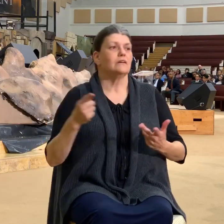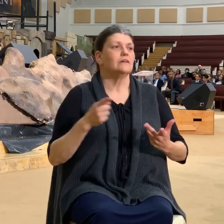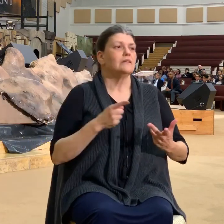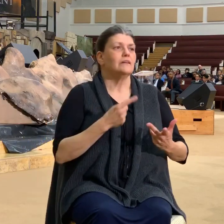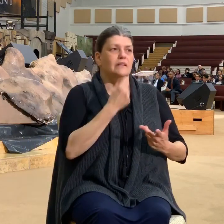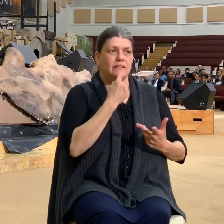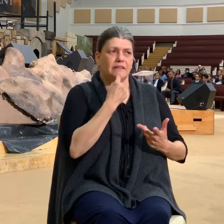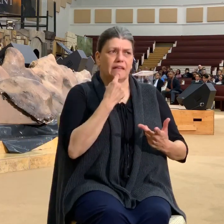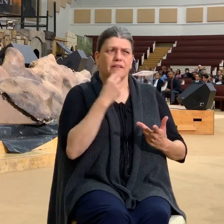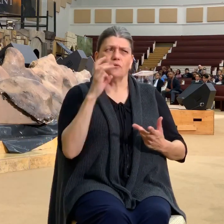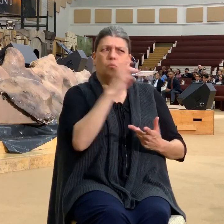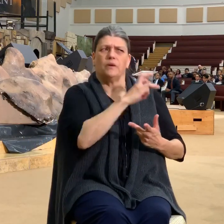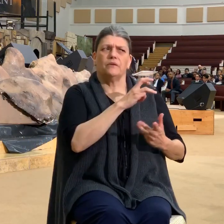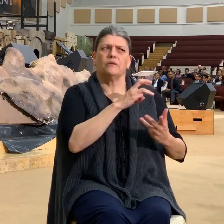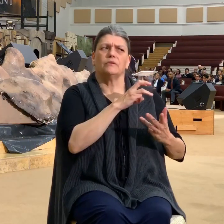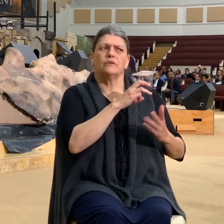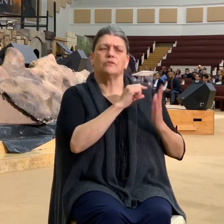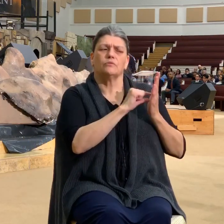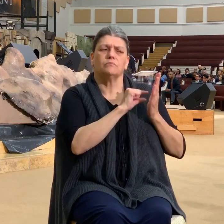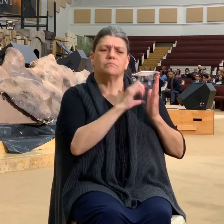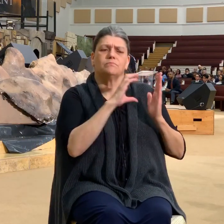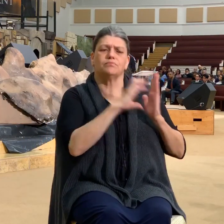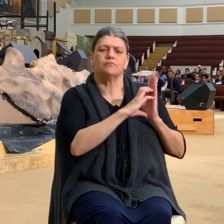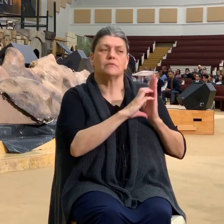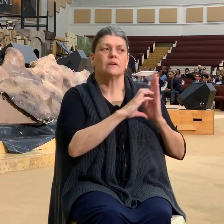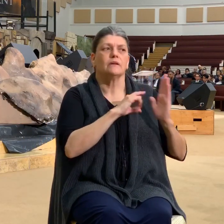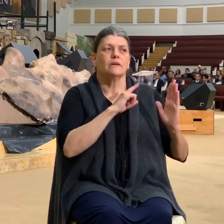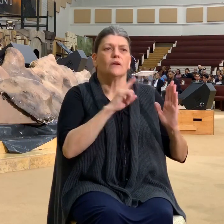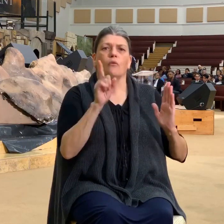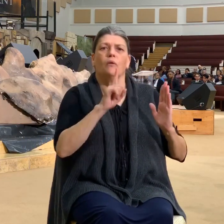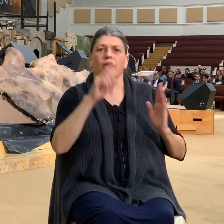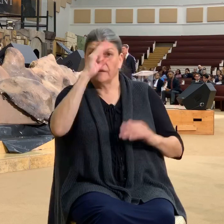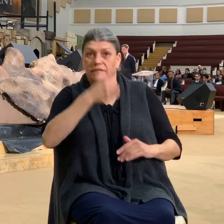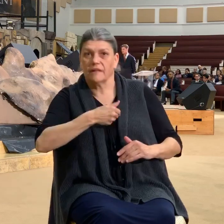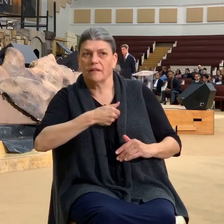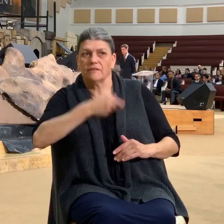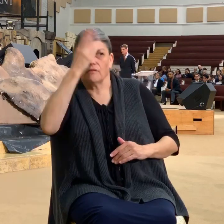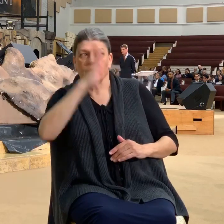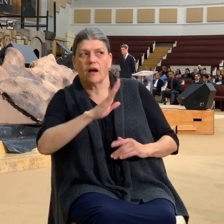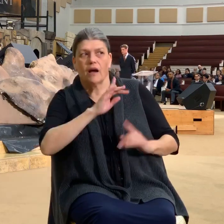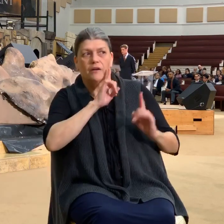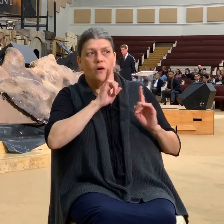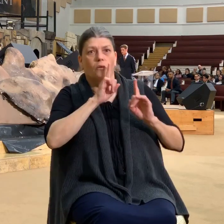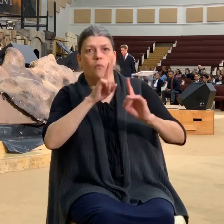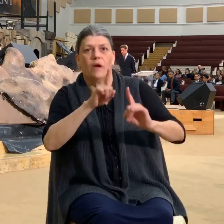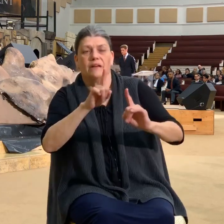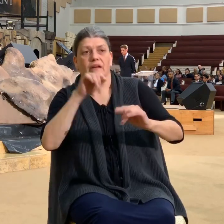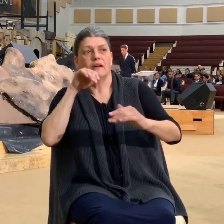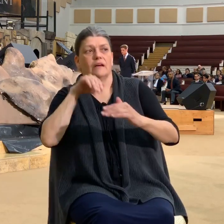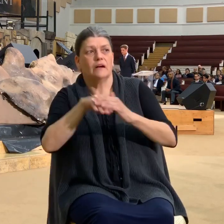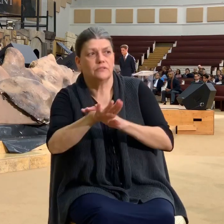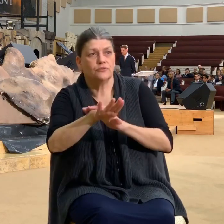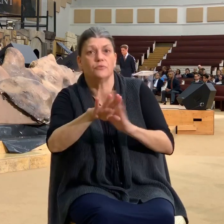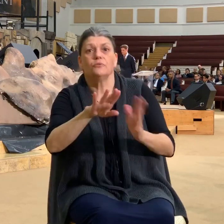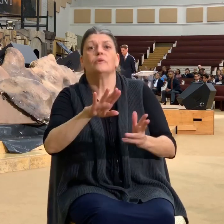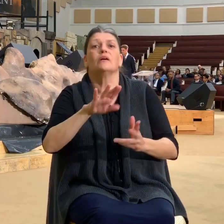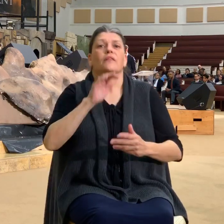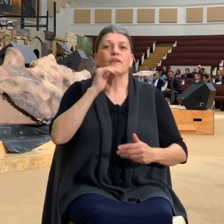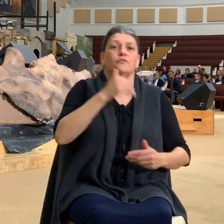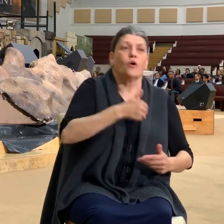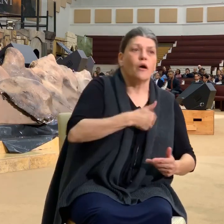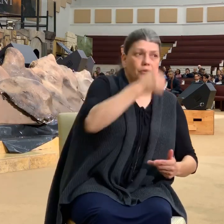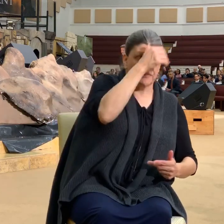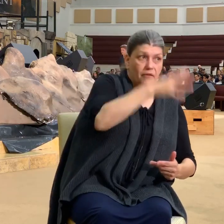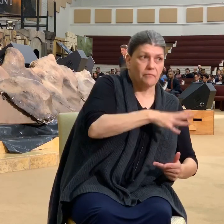weird passage in Genesis chapter 6 where the sons of God went unto the daughters of men and giants were born in the